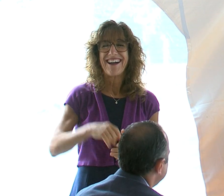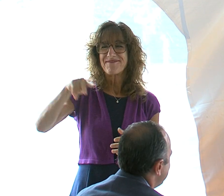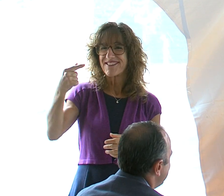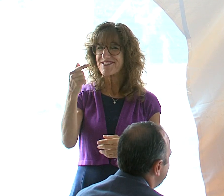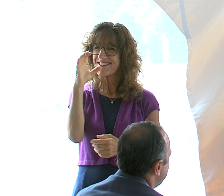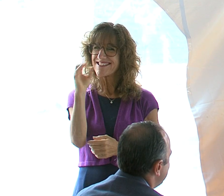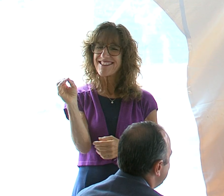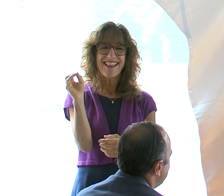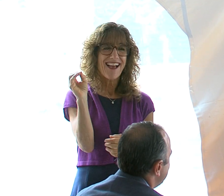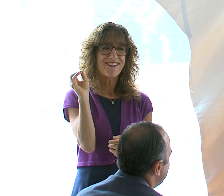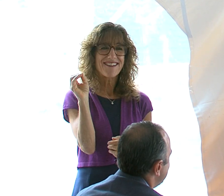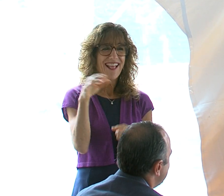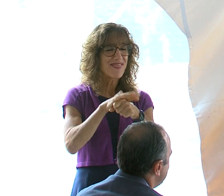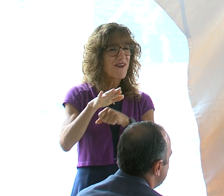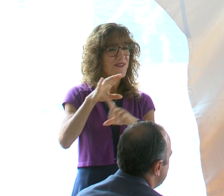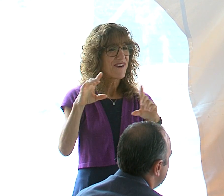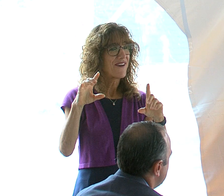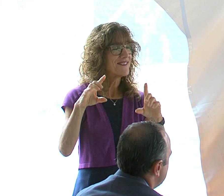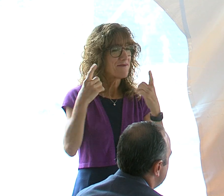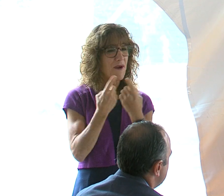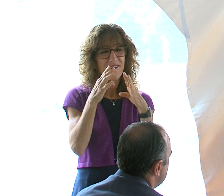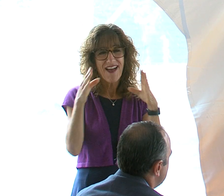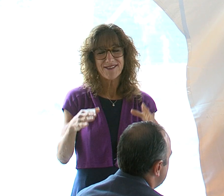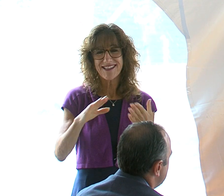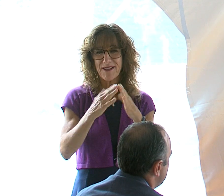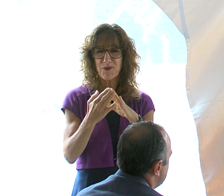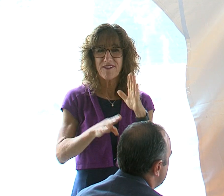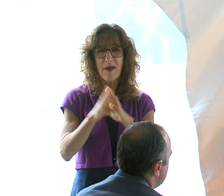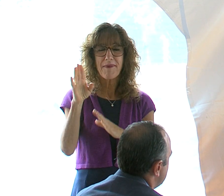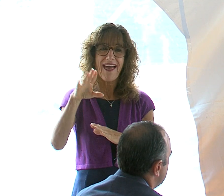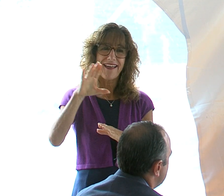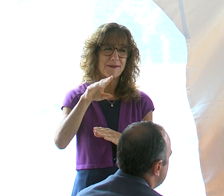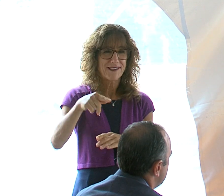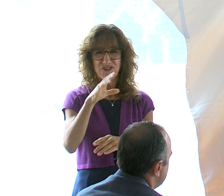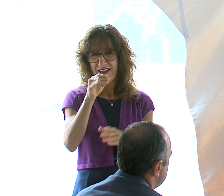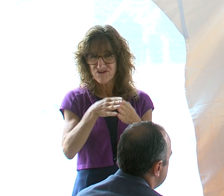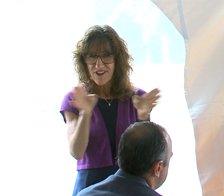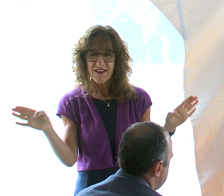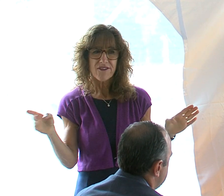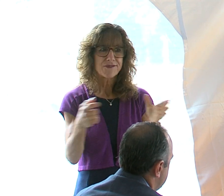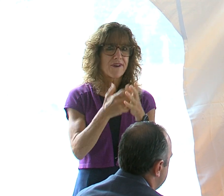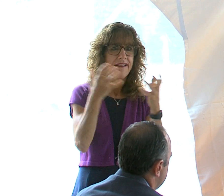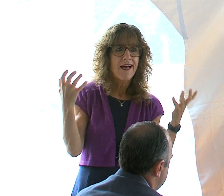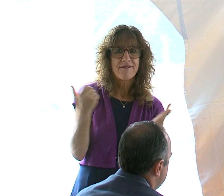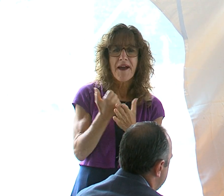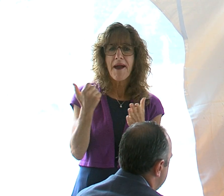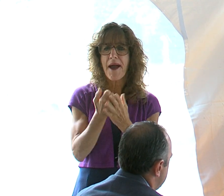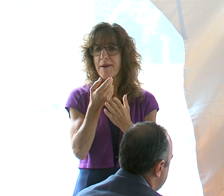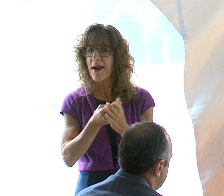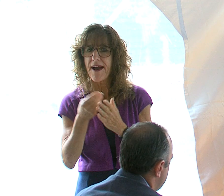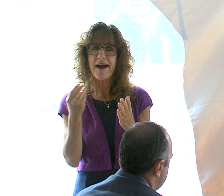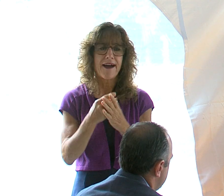County Local Department of Housing and Community Development and the county as a whole. Again, it took so many resources to get this deal